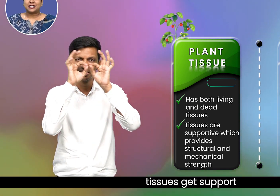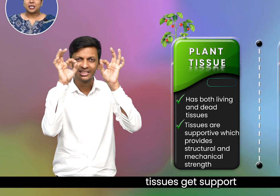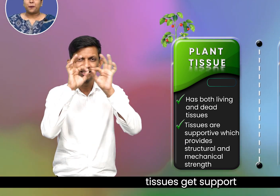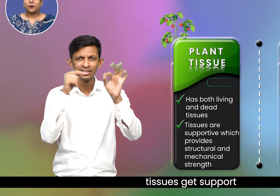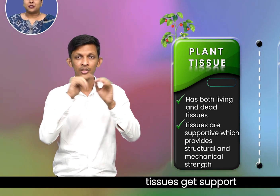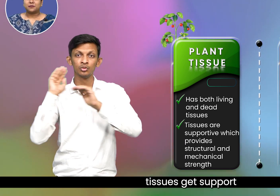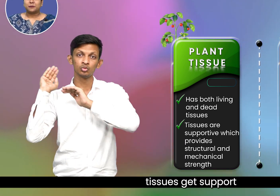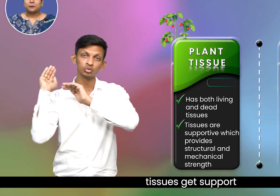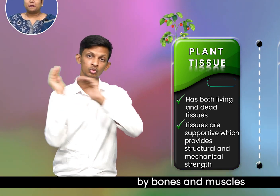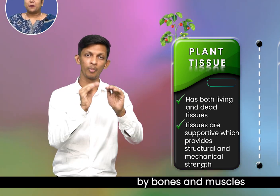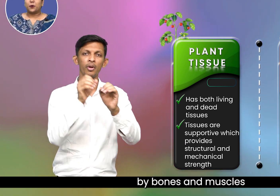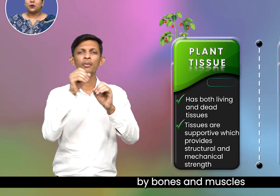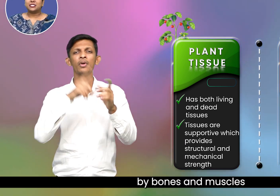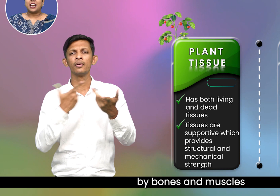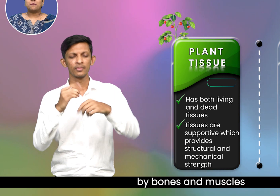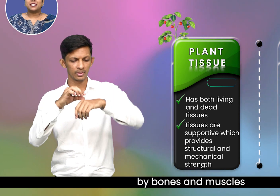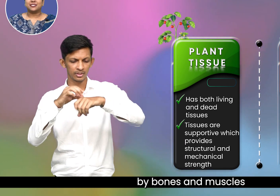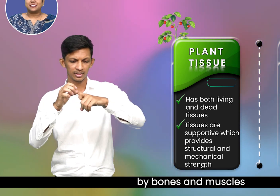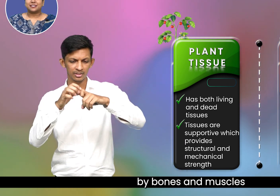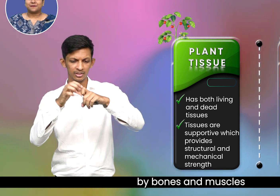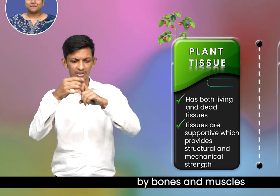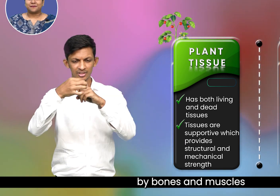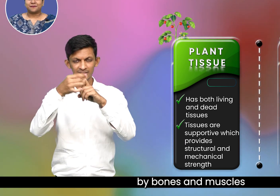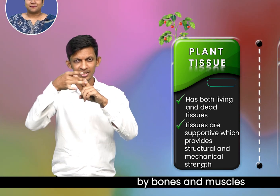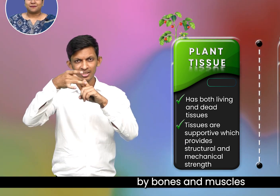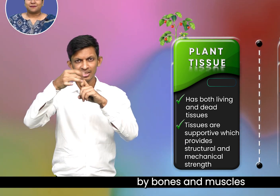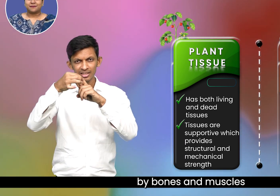Tissues get support by bones and muscles.